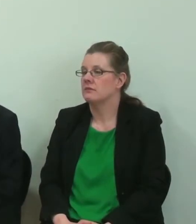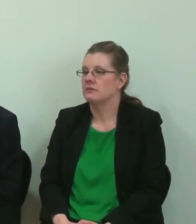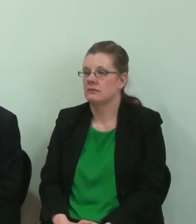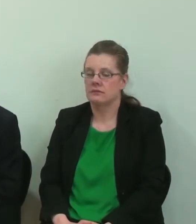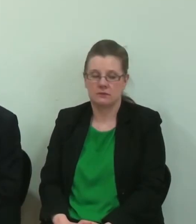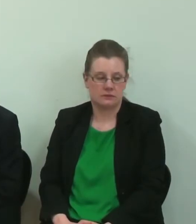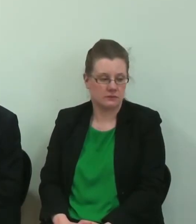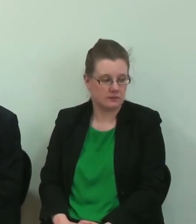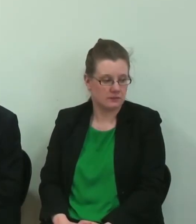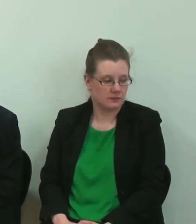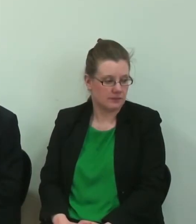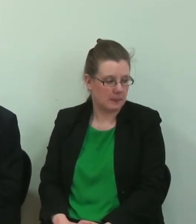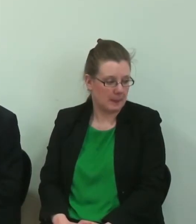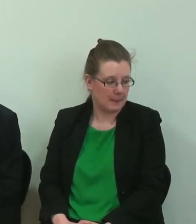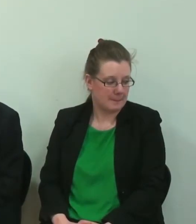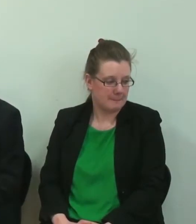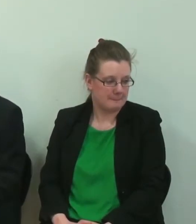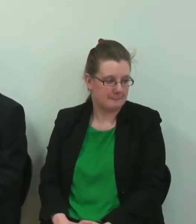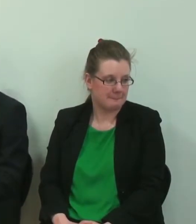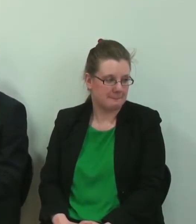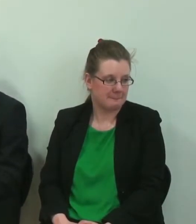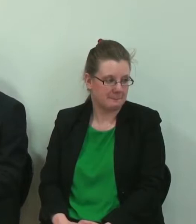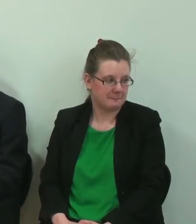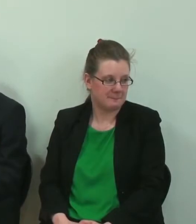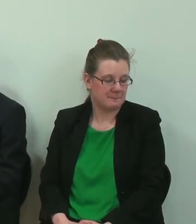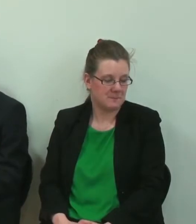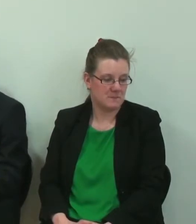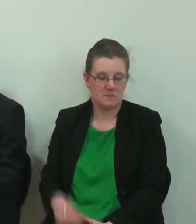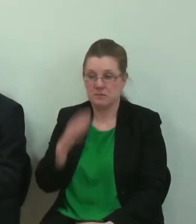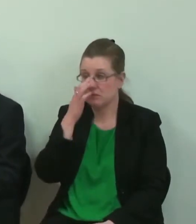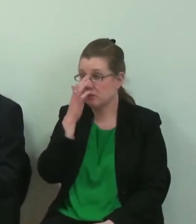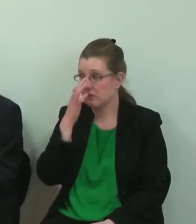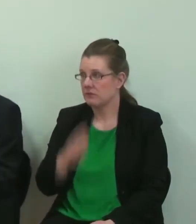Have we got things coming in? Excellent.